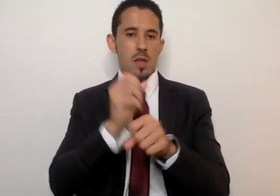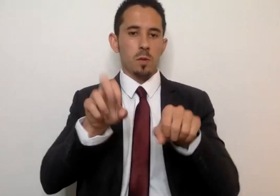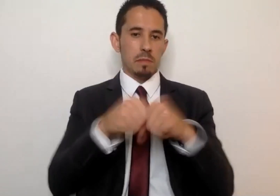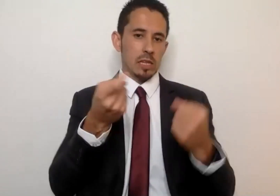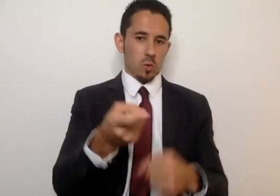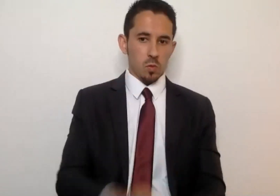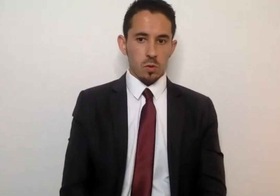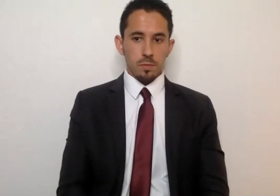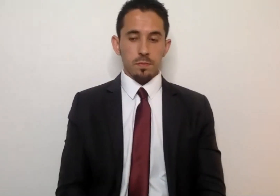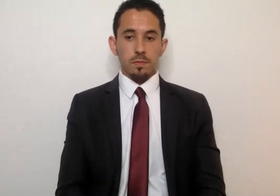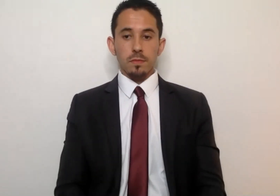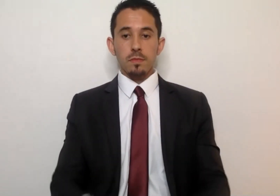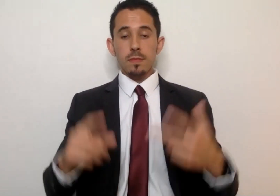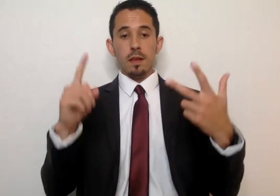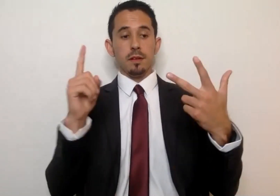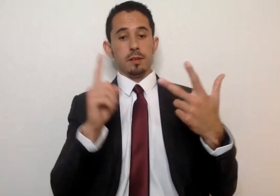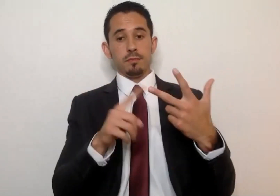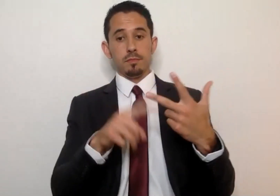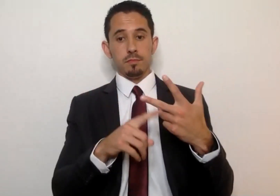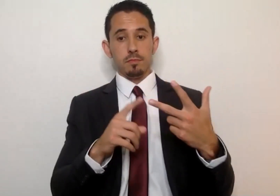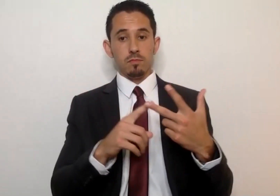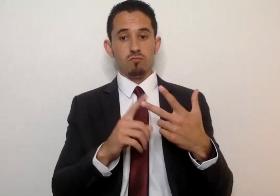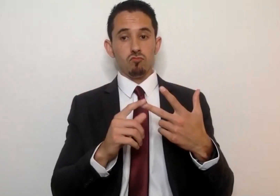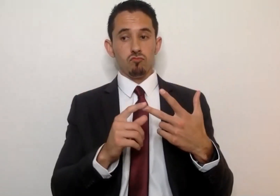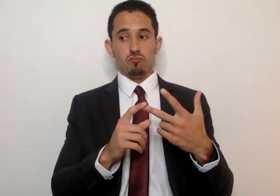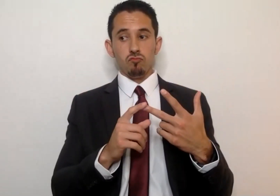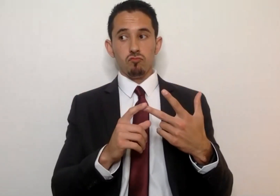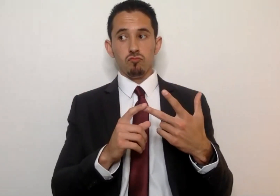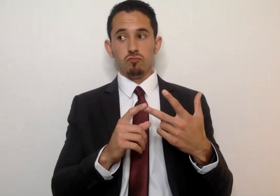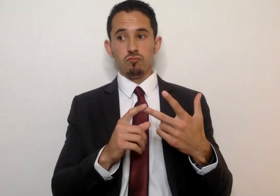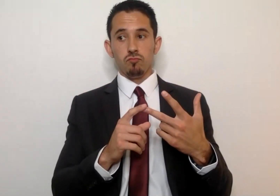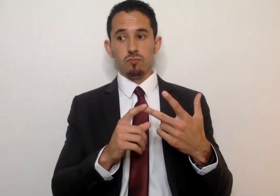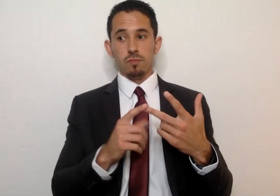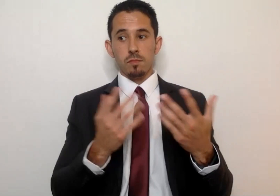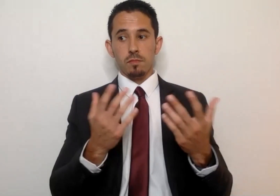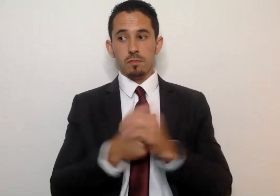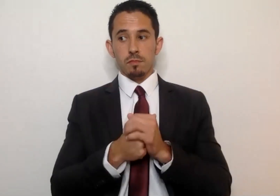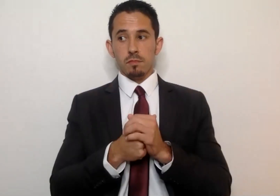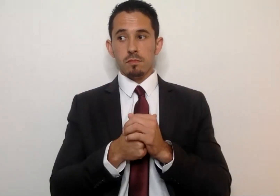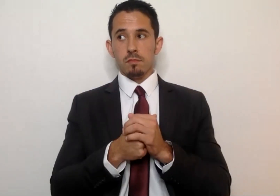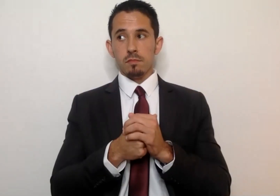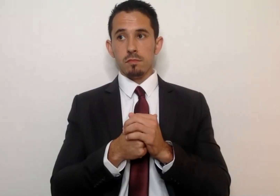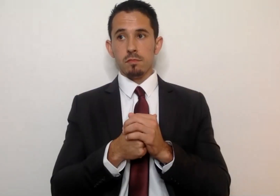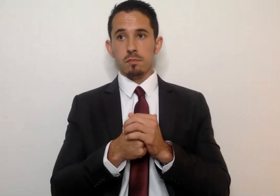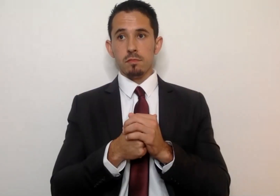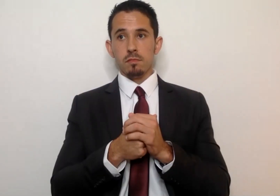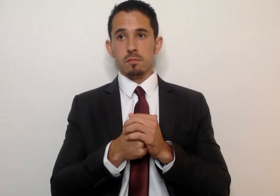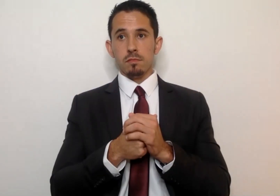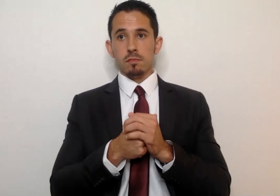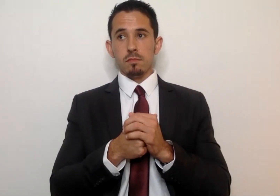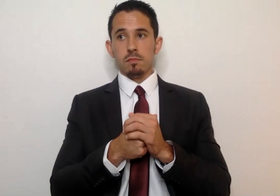gets you to that point. So a good mentor will make or break you. Third,